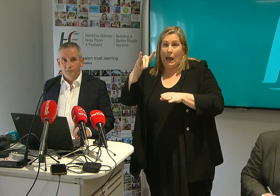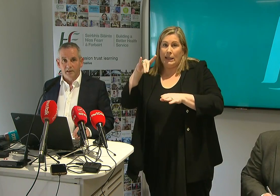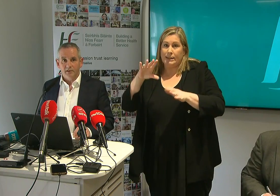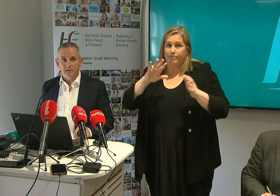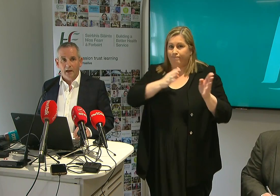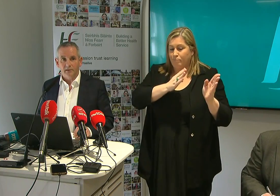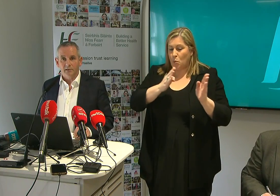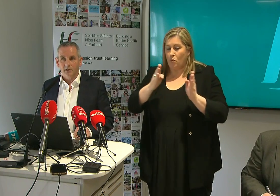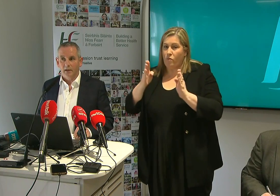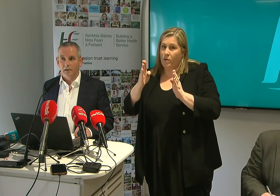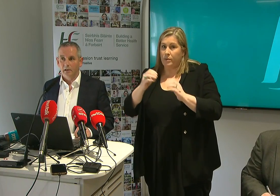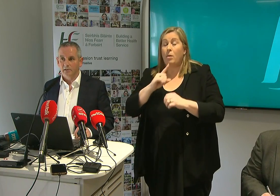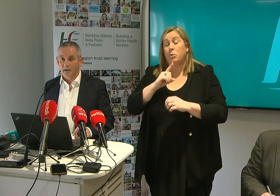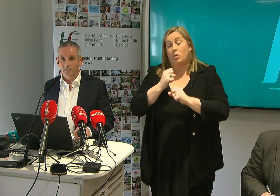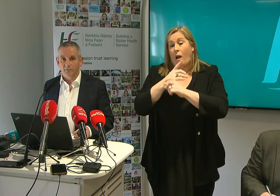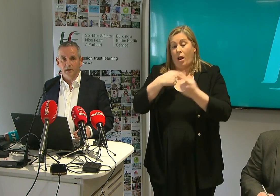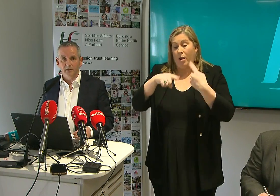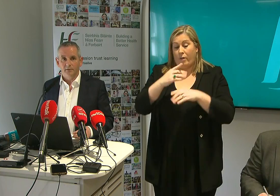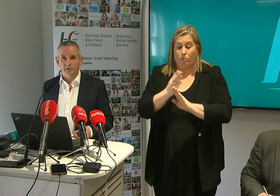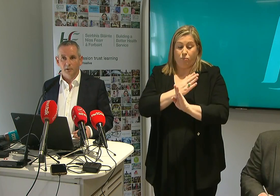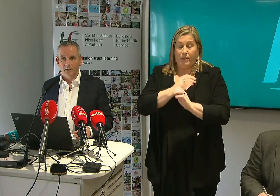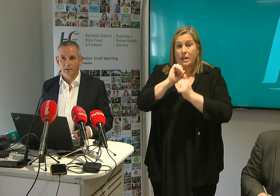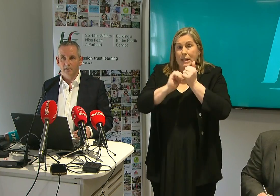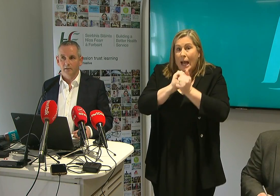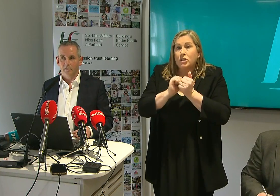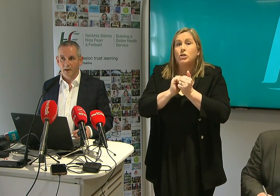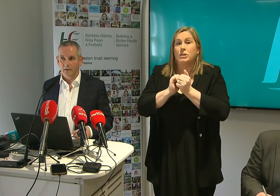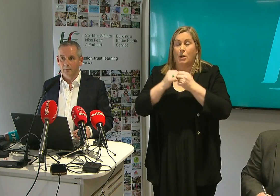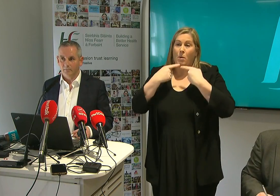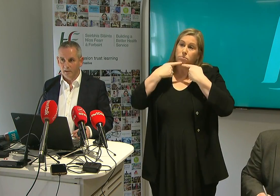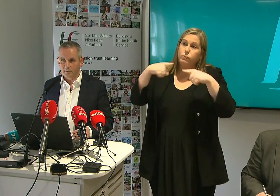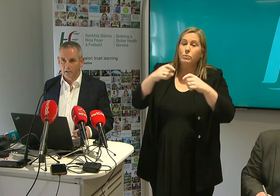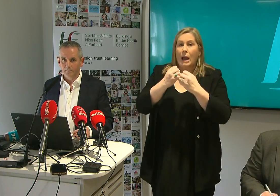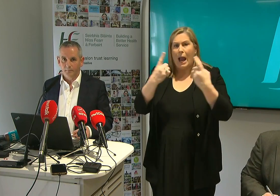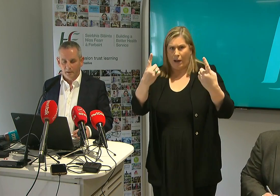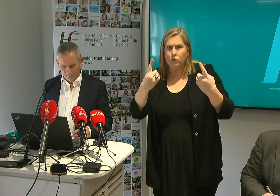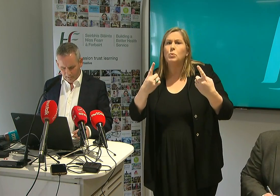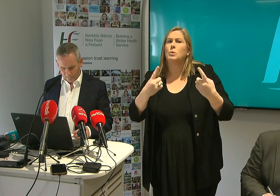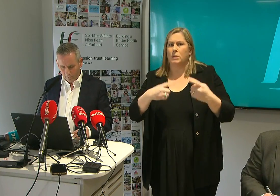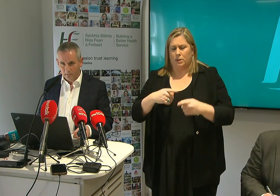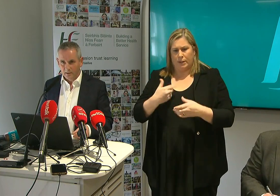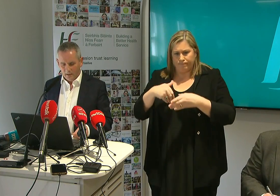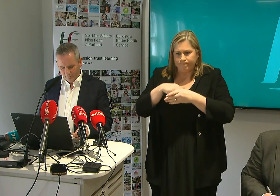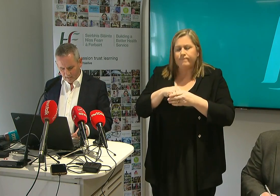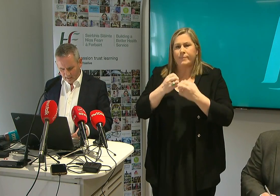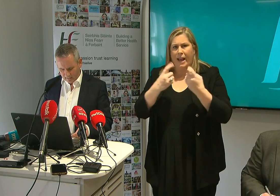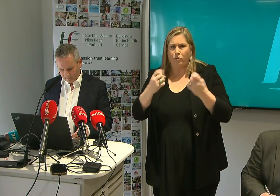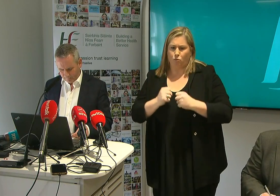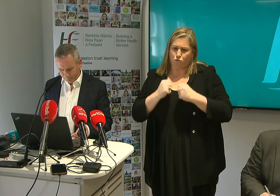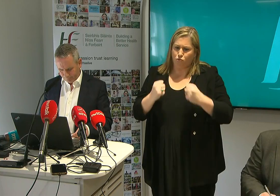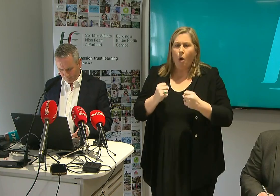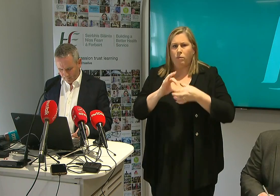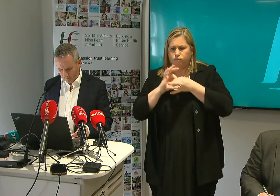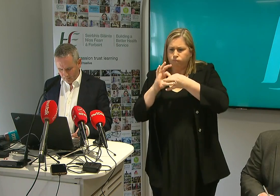However, all of our previous actions and a call to arms, if you like, for the public remain very strong and very true and very needed.